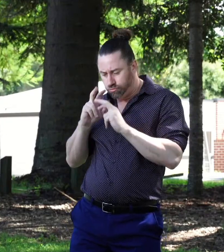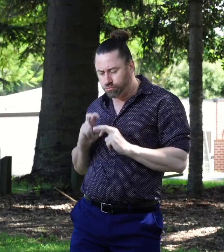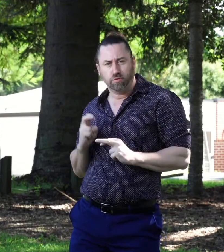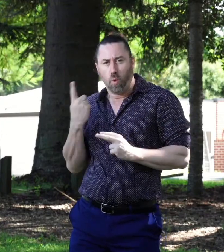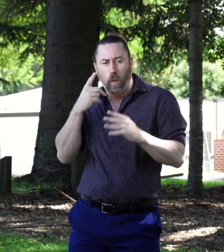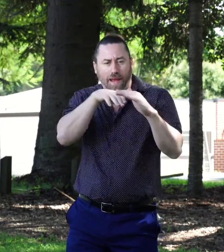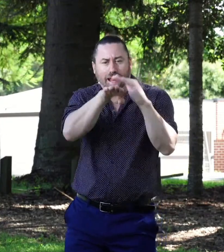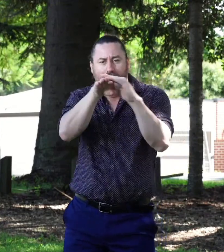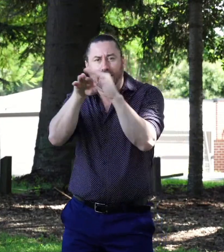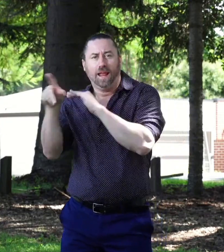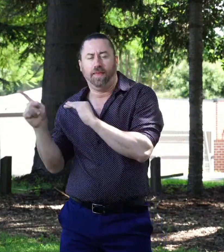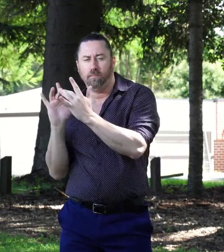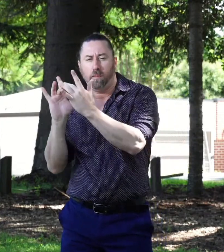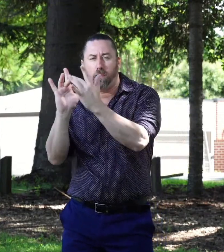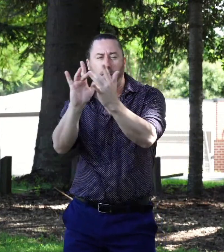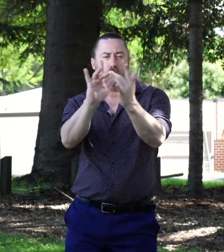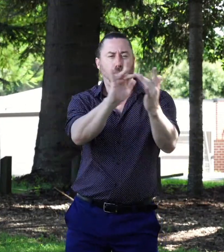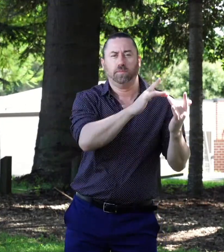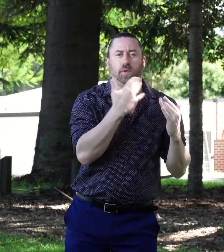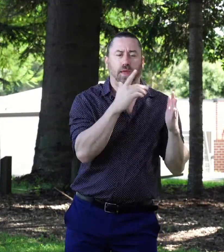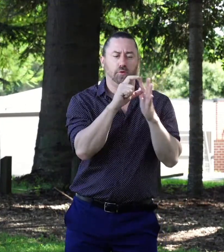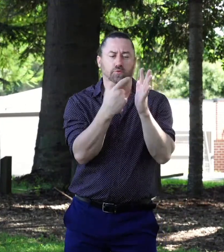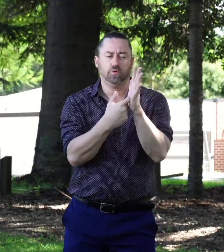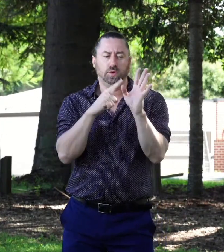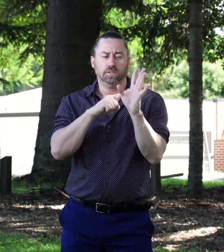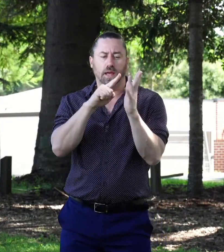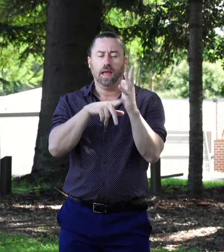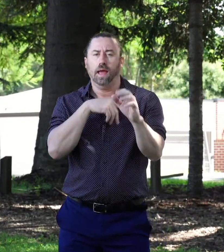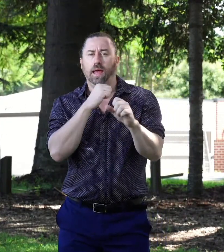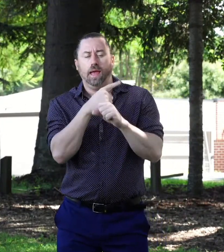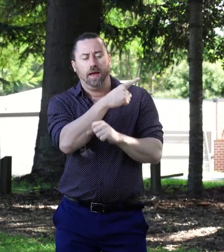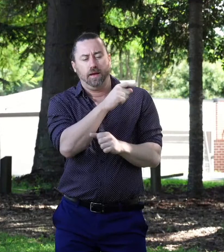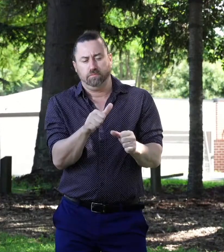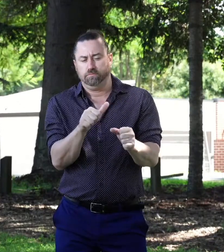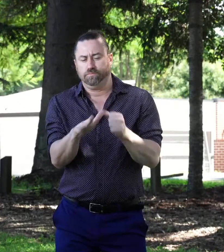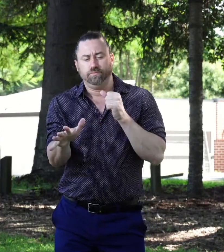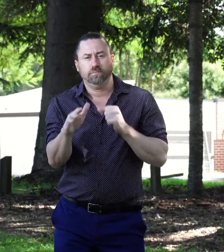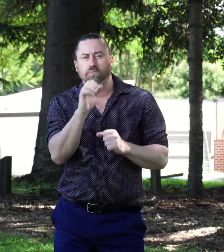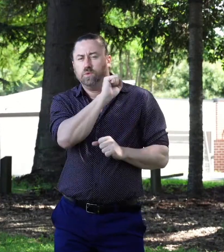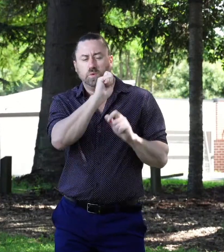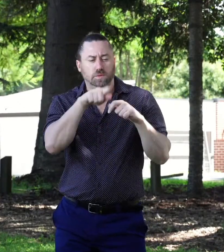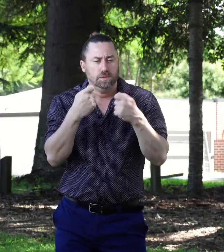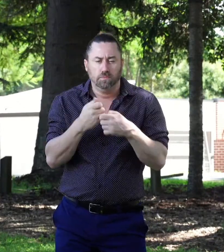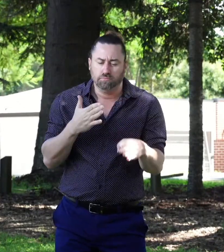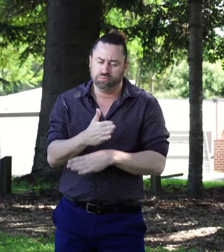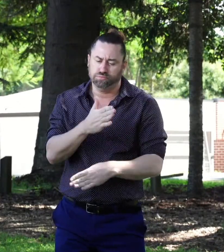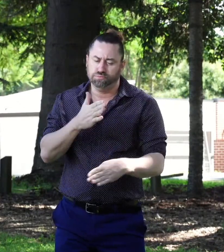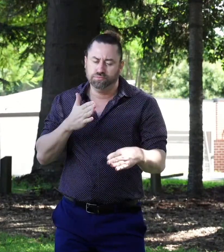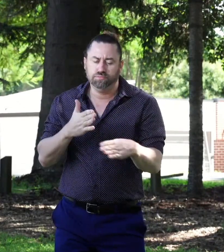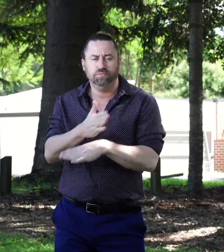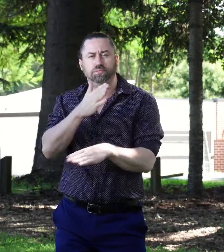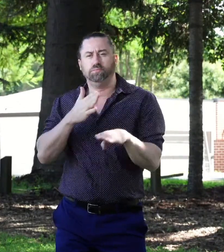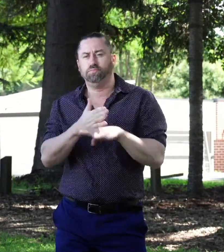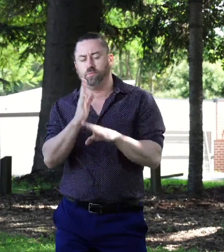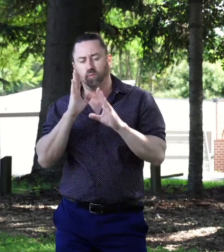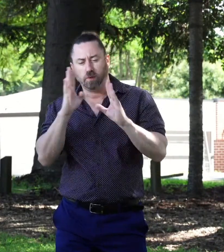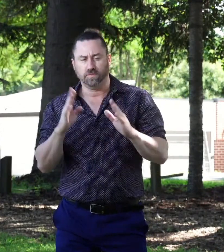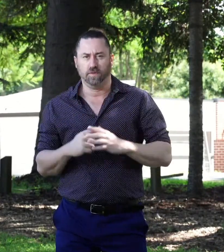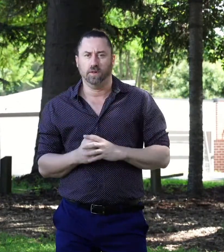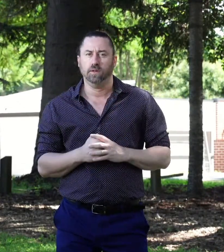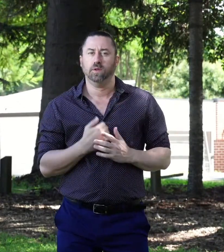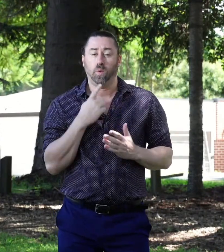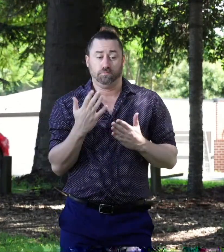to thank Dr. Young and your team. All of the contact tracers are doing exactly what they needed to do. So look, I'll hand over to Dr.